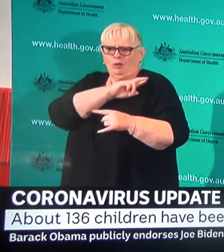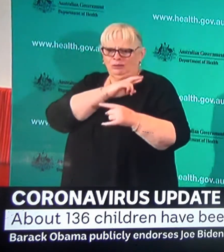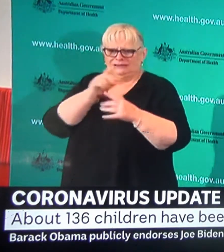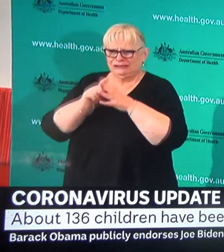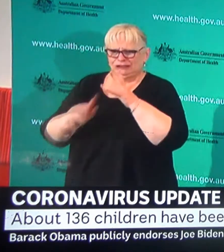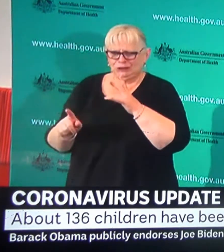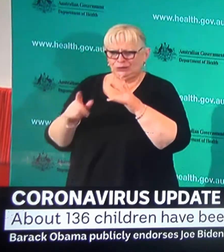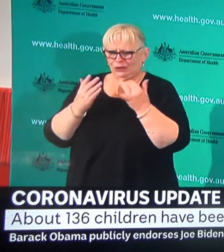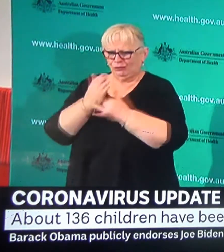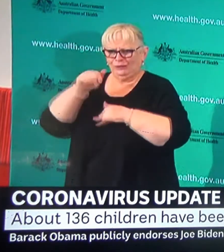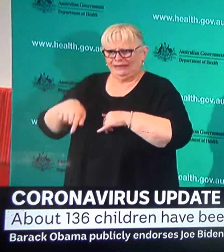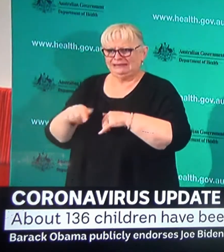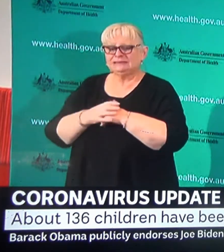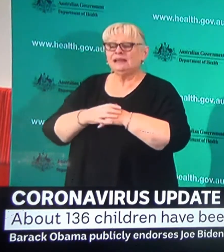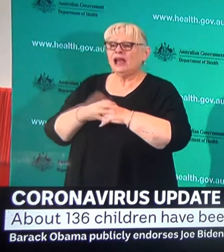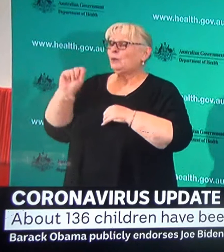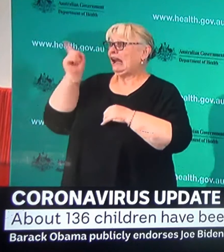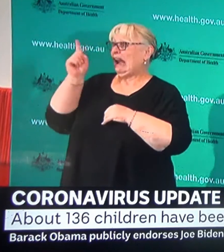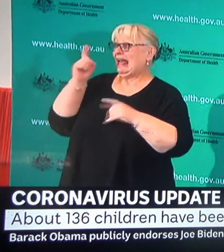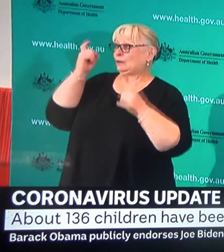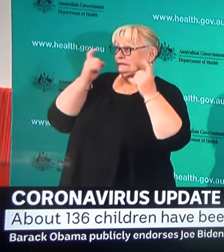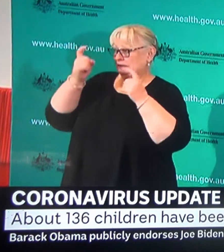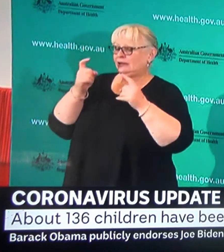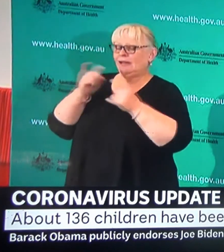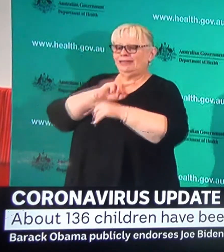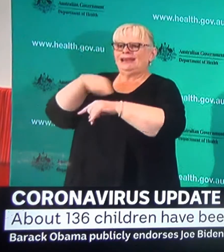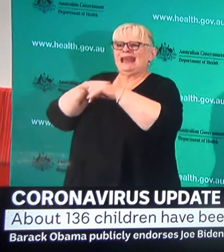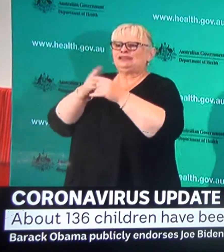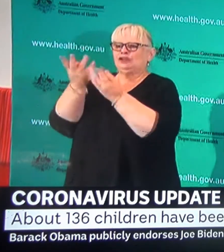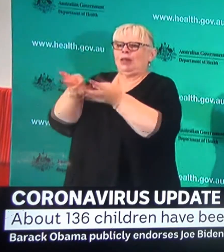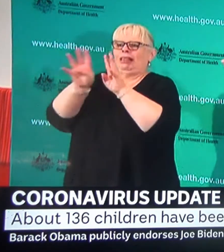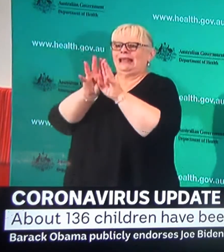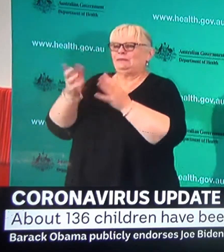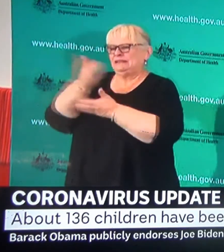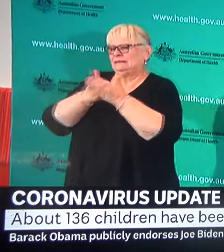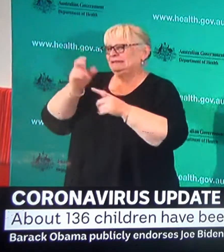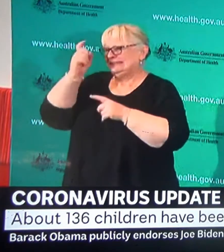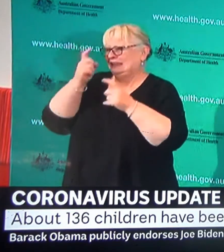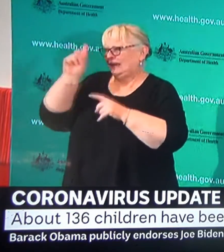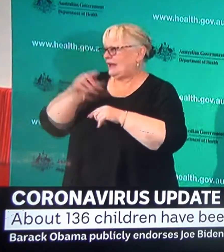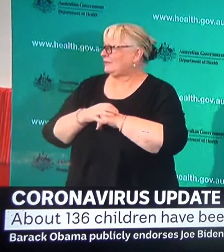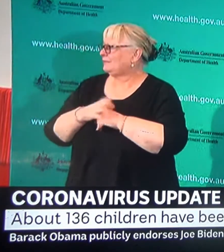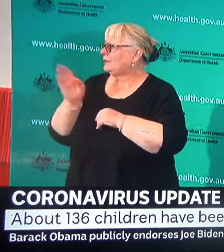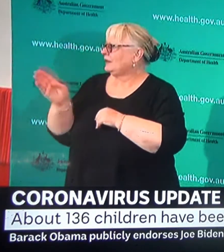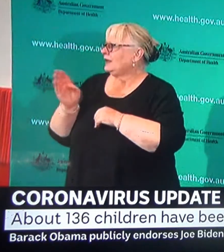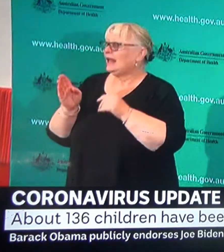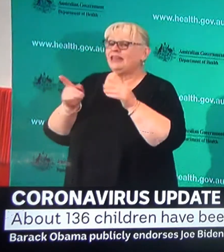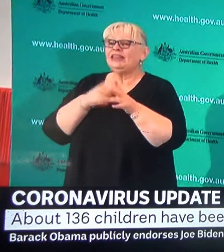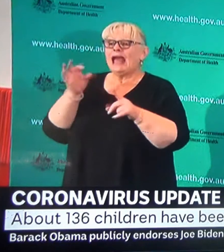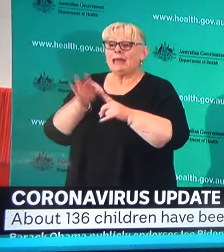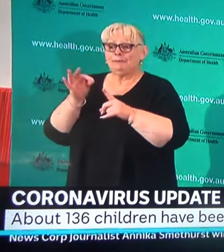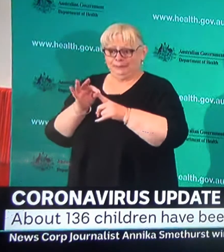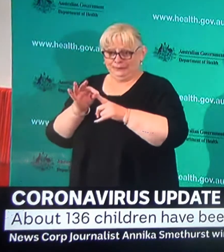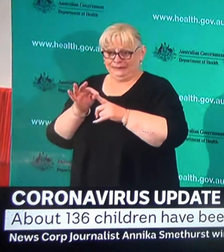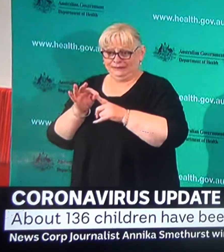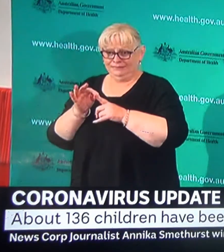COVID-19 epidemic, and that advice is being considered by National Cabinet this week. Ask on the app that is being